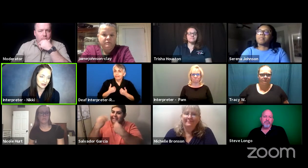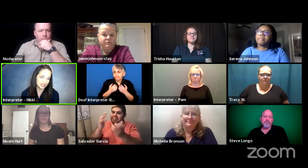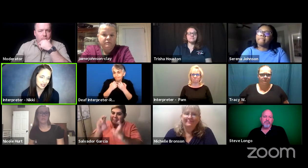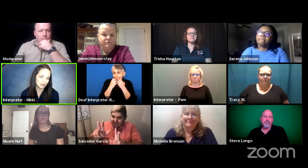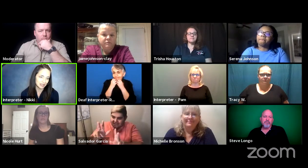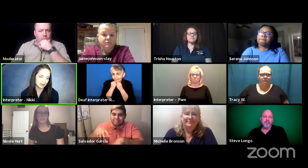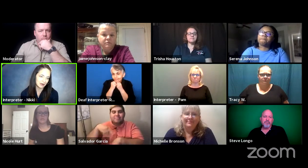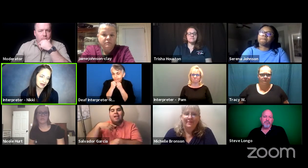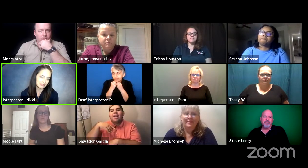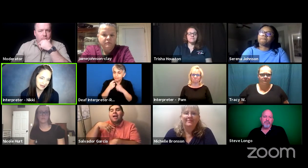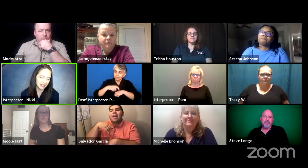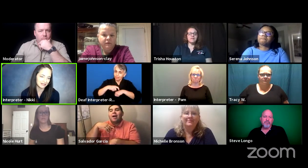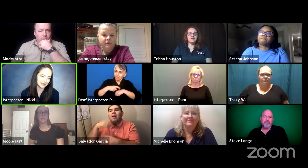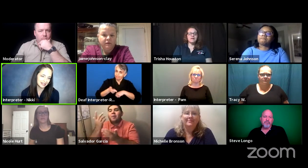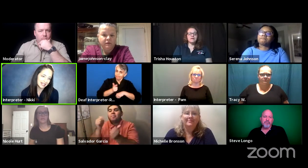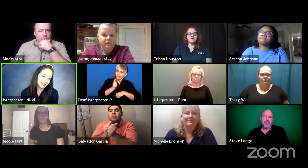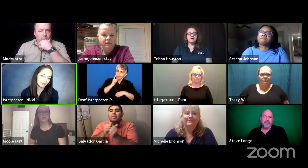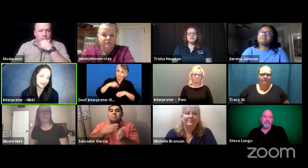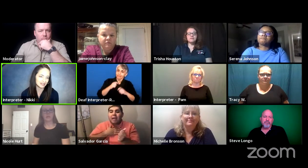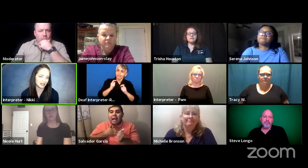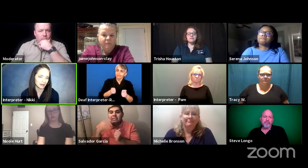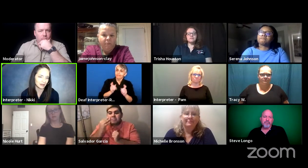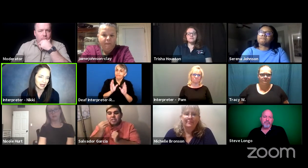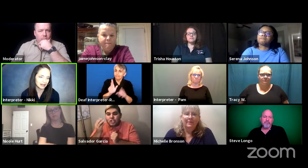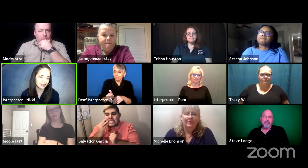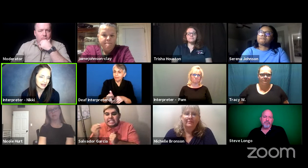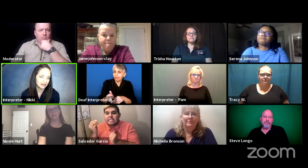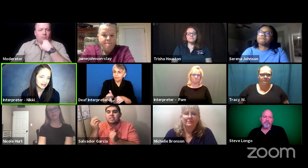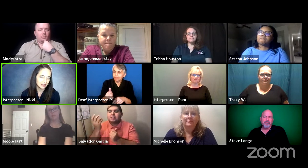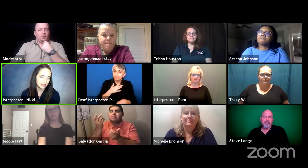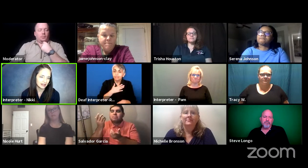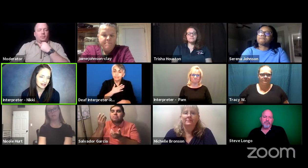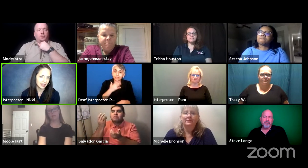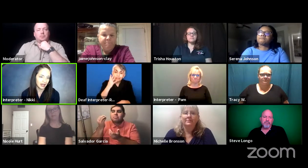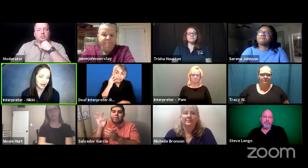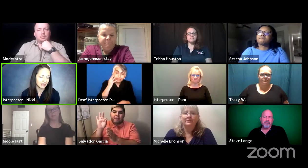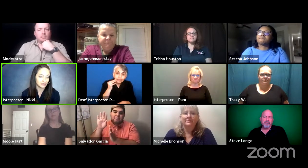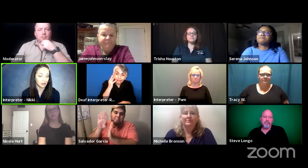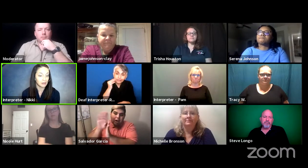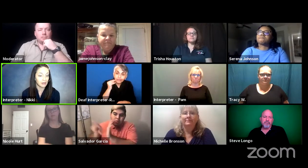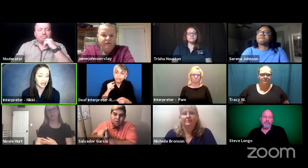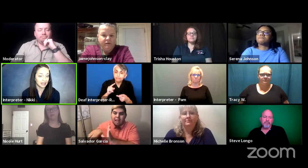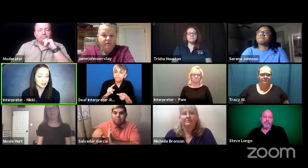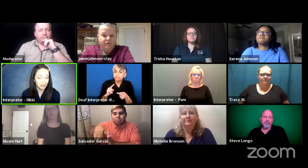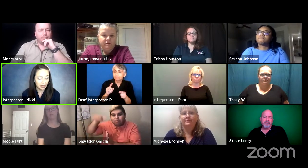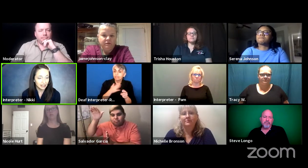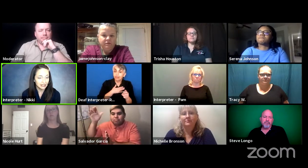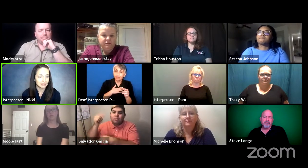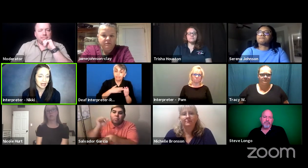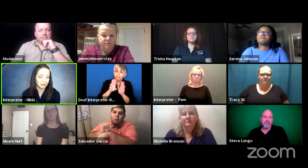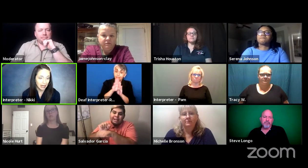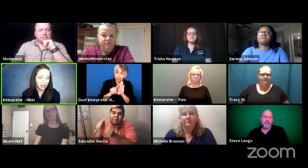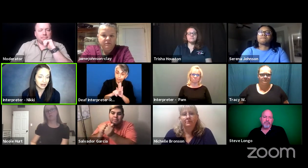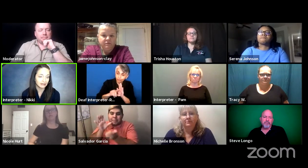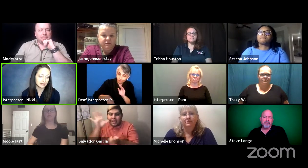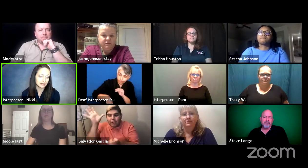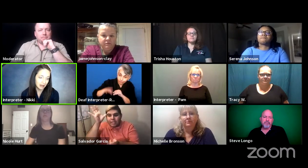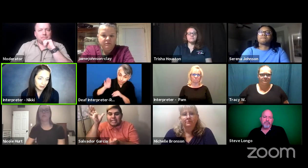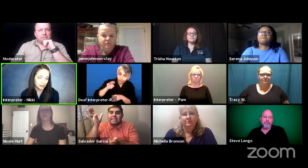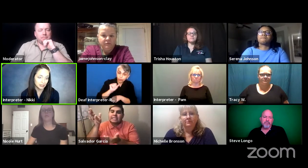only is it an organization, but it's been part of my life. And it's time for me to start giving back. And I feel my experience and my background and my upbringing